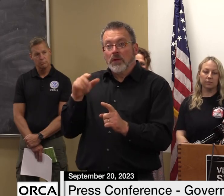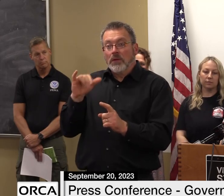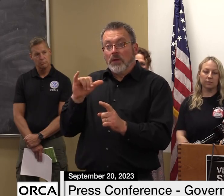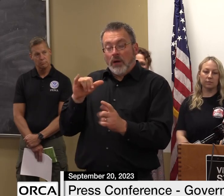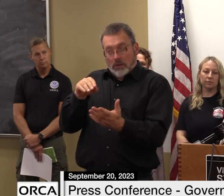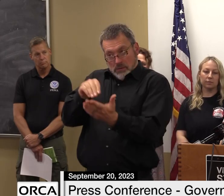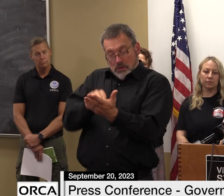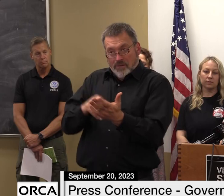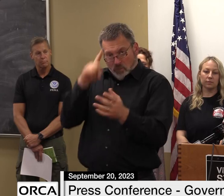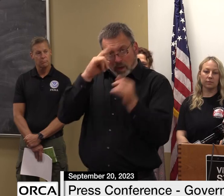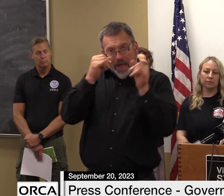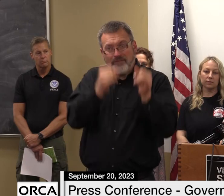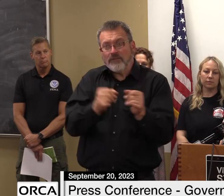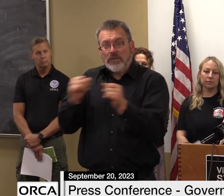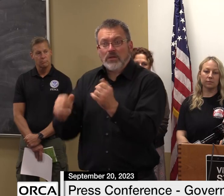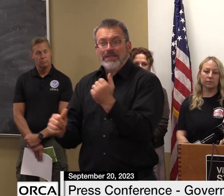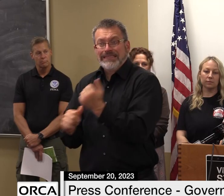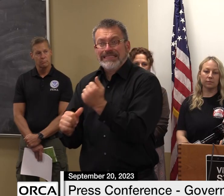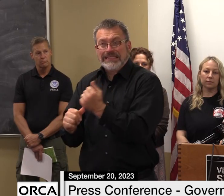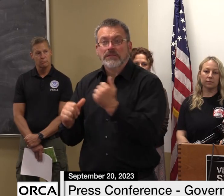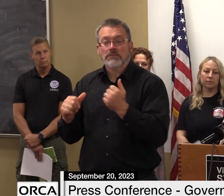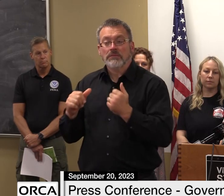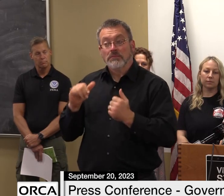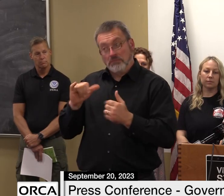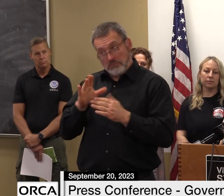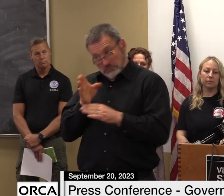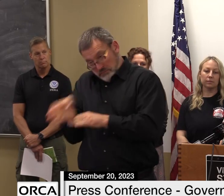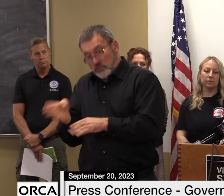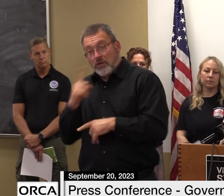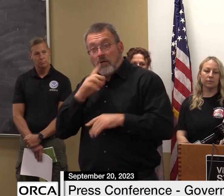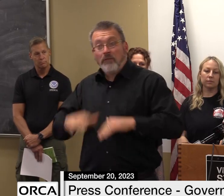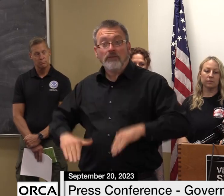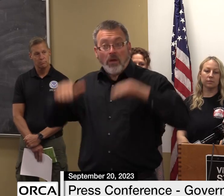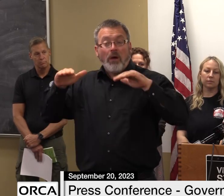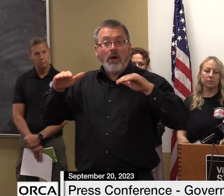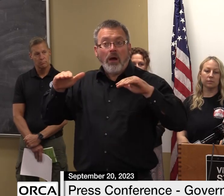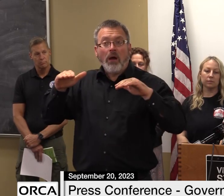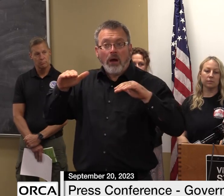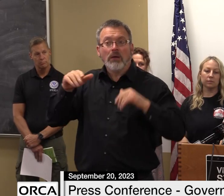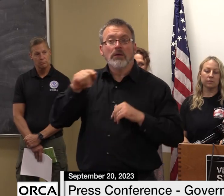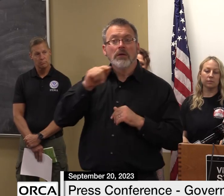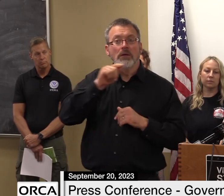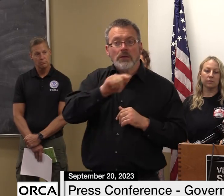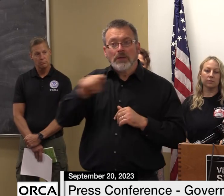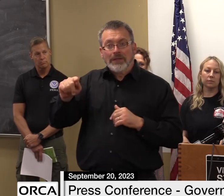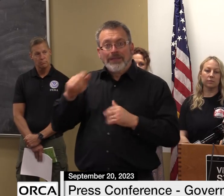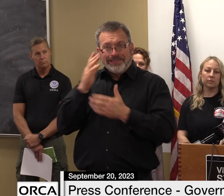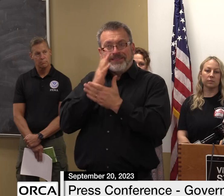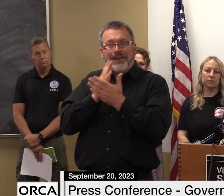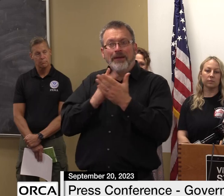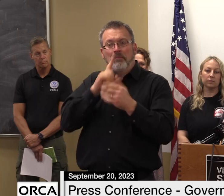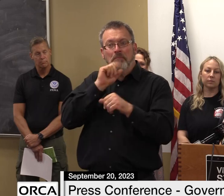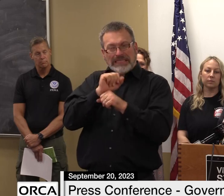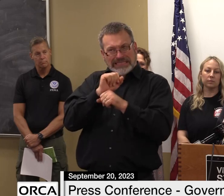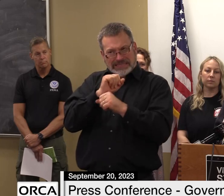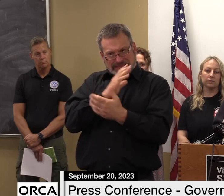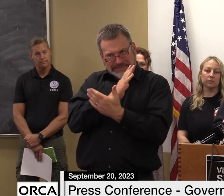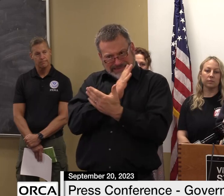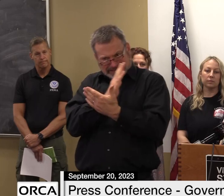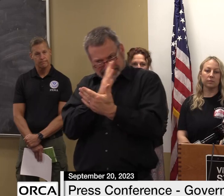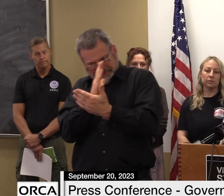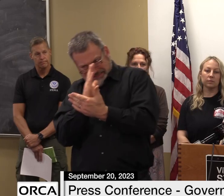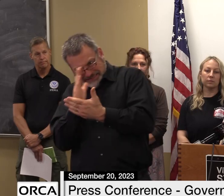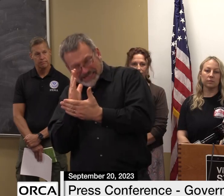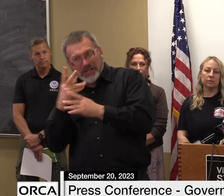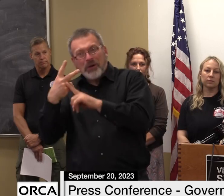an award shortly after the flood, some of you may be coming up on the end of your 60-day appeal window. I would encourage you